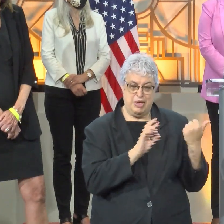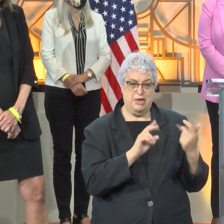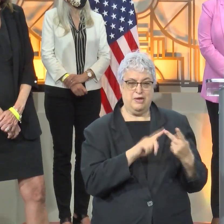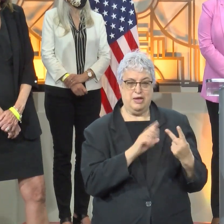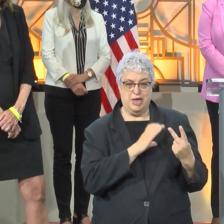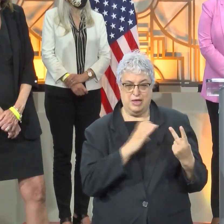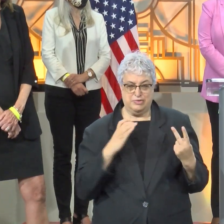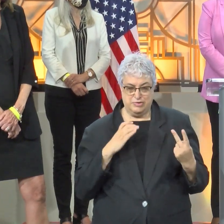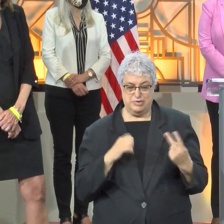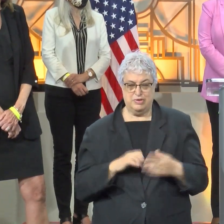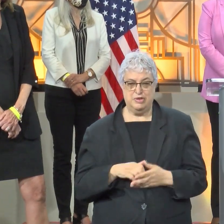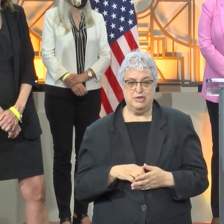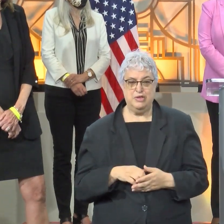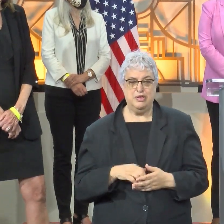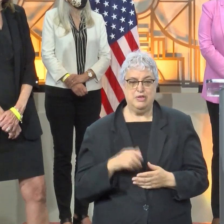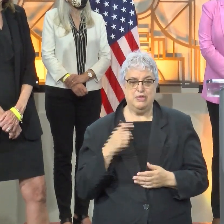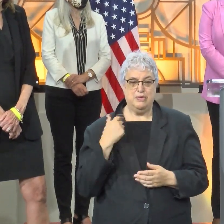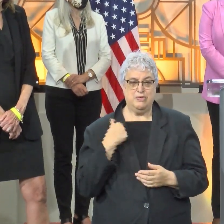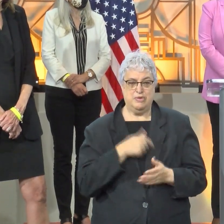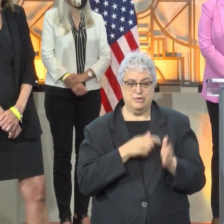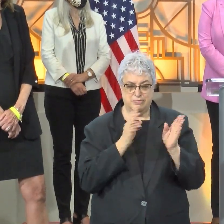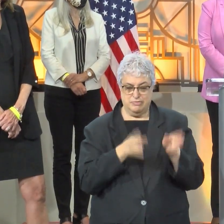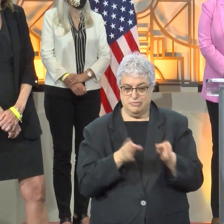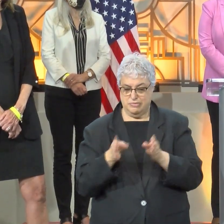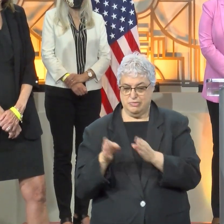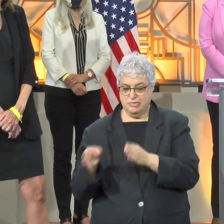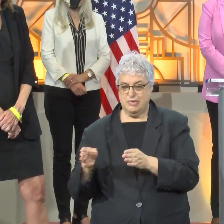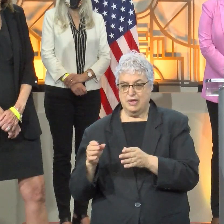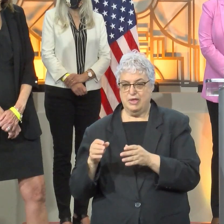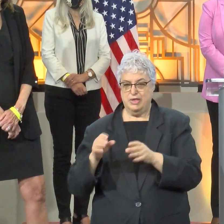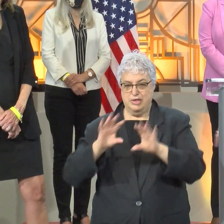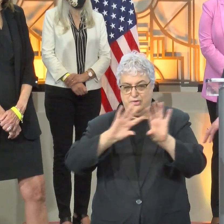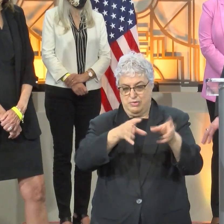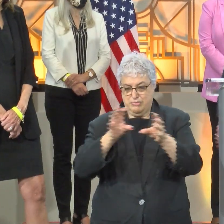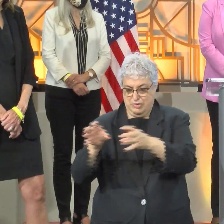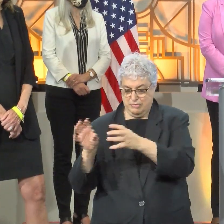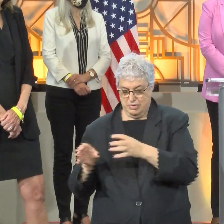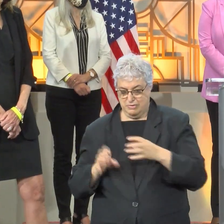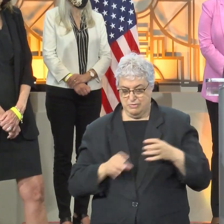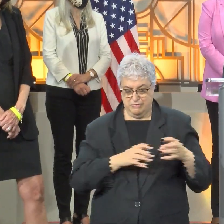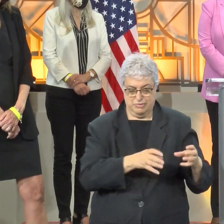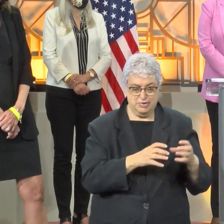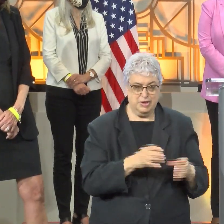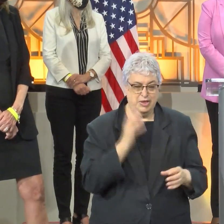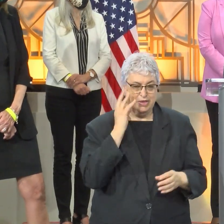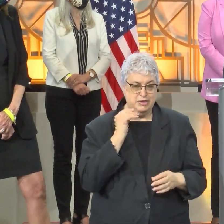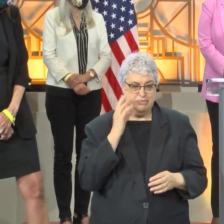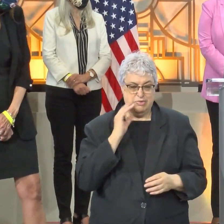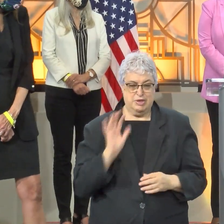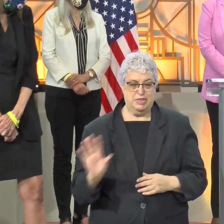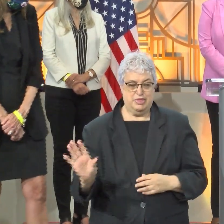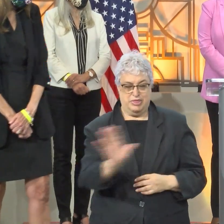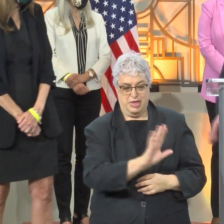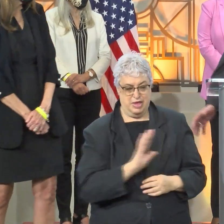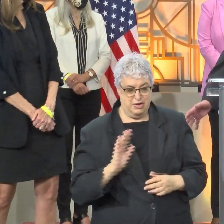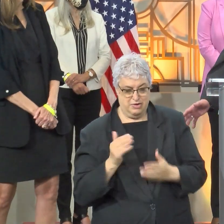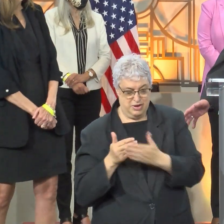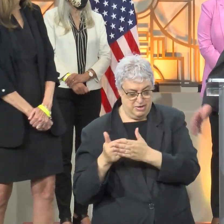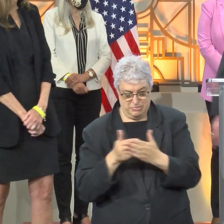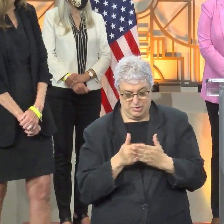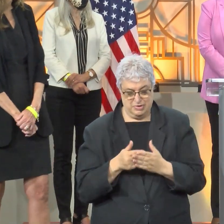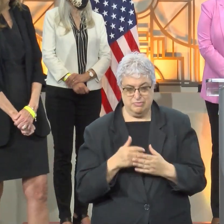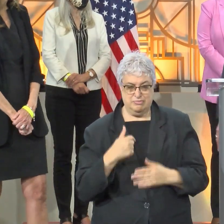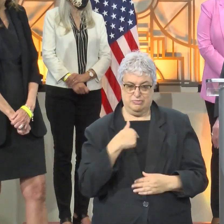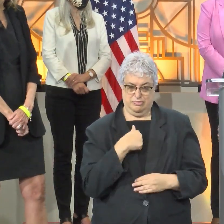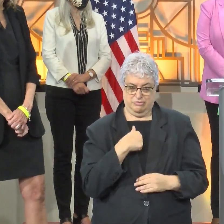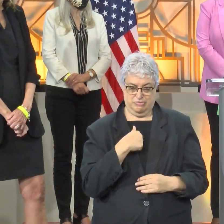The Super Neighborhood Alliance and the individual super neighborhood councils all experience this in their neighborhoods.